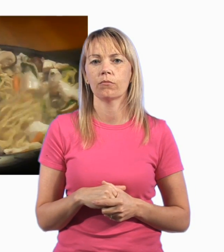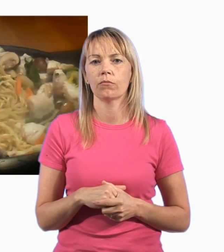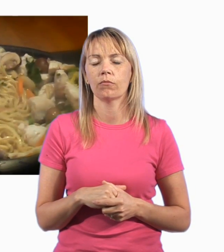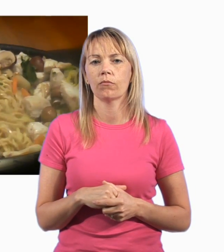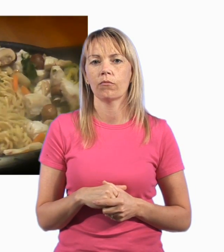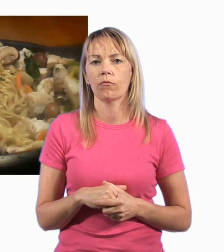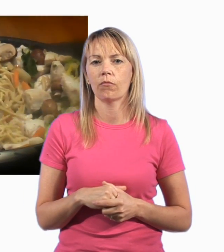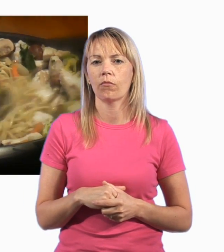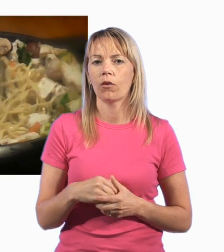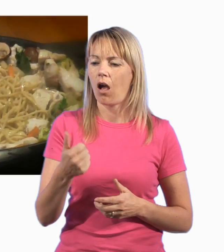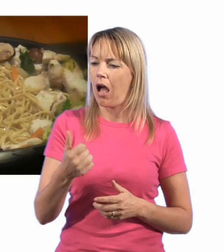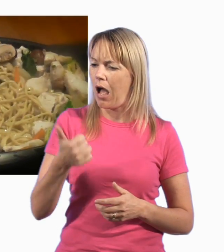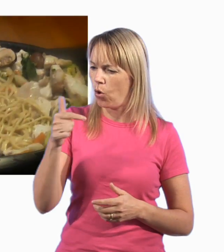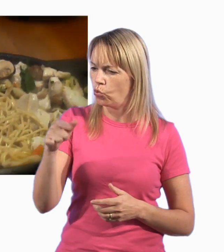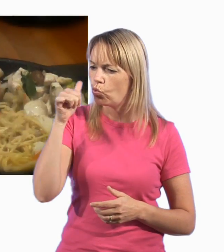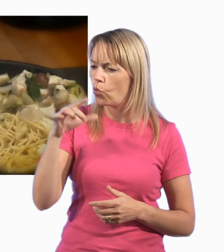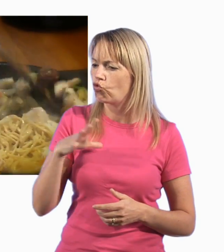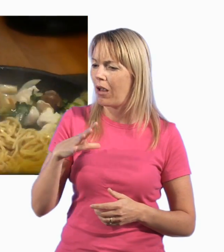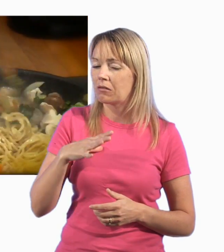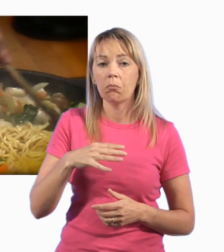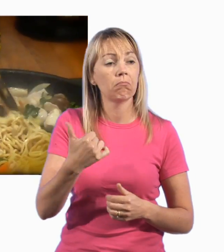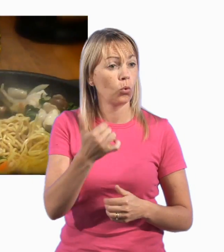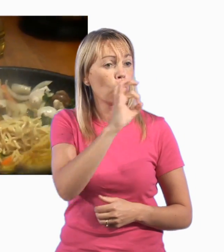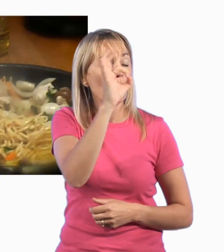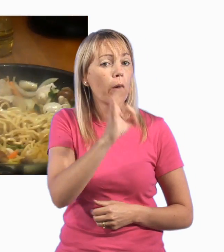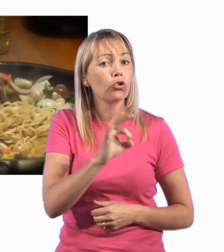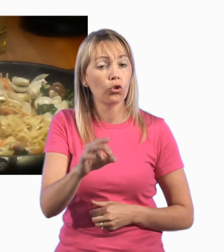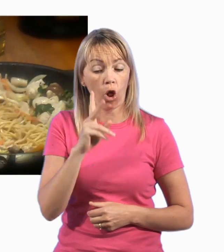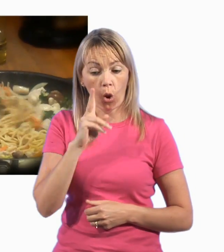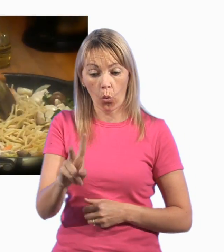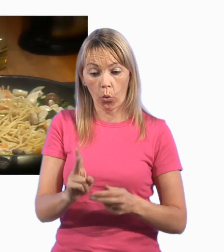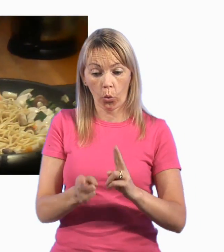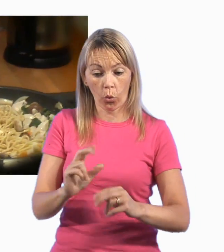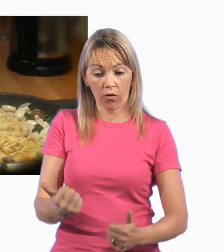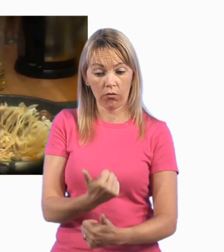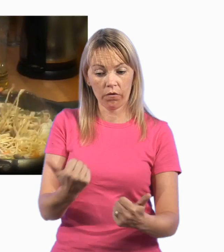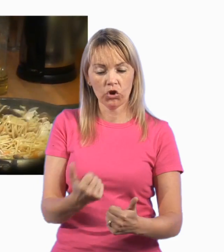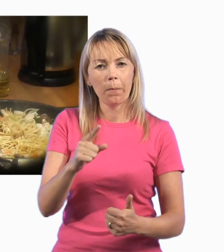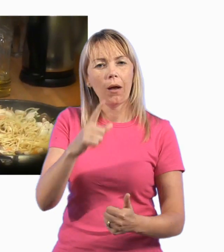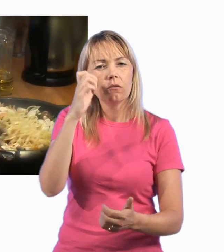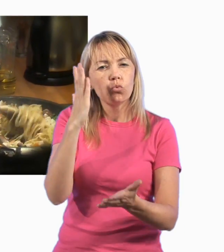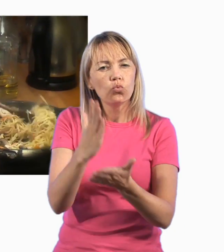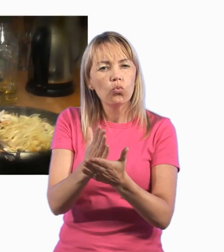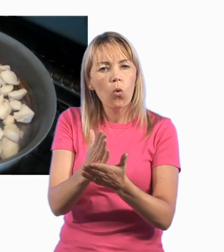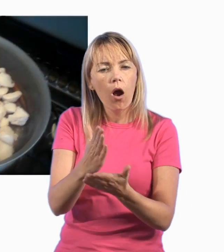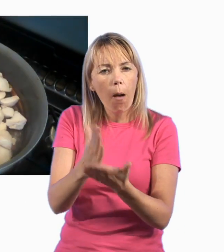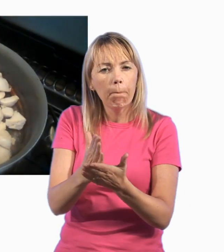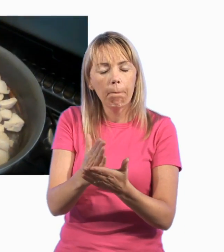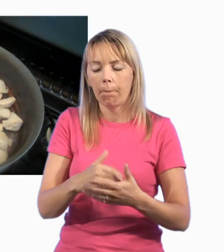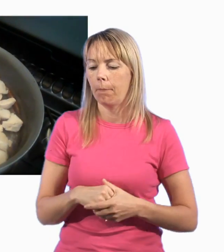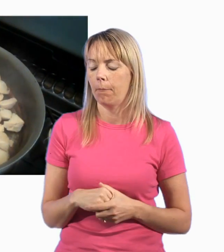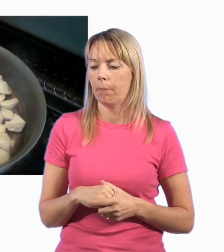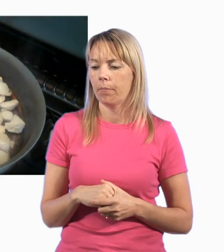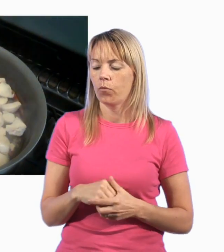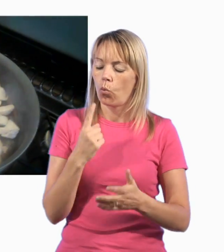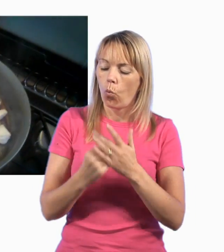How will you know when it's ready? Good question, Lily. The meat looks cooked on the outside, but how can you be sure? The